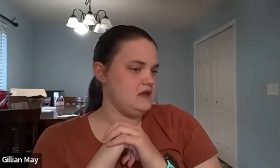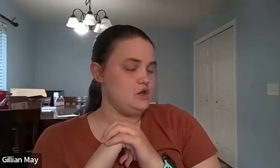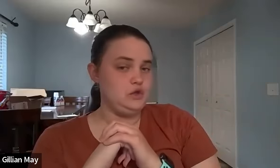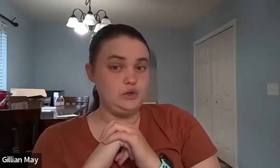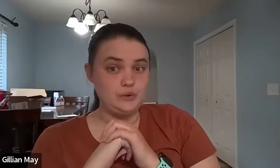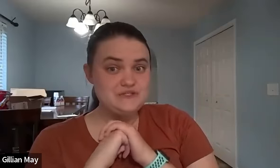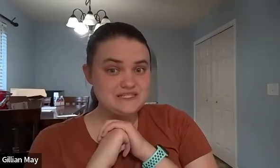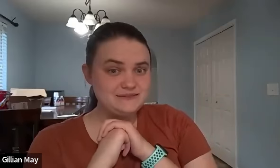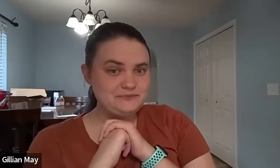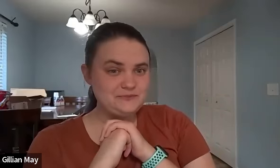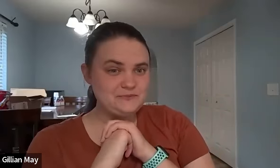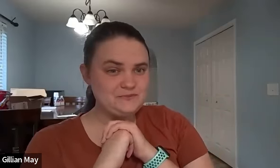Okay, ghost.